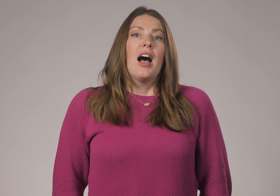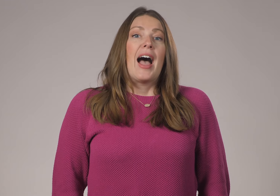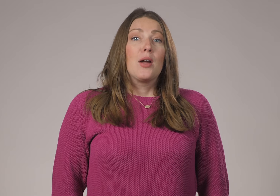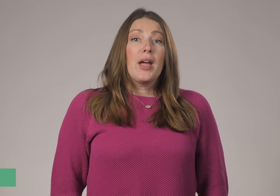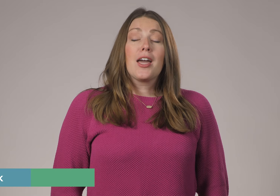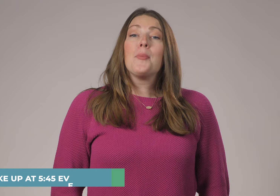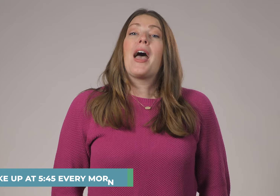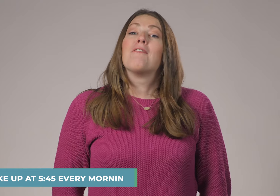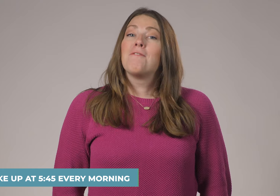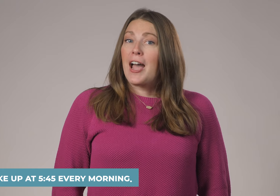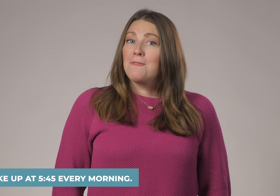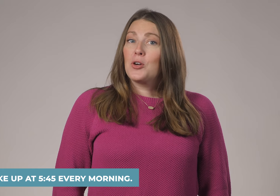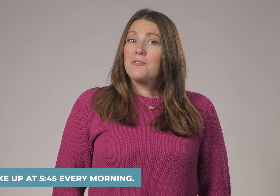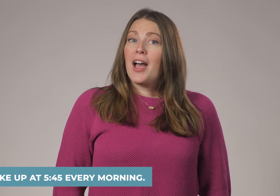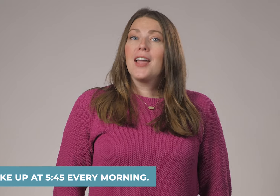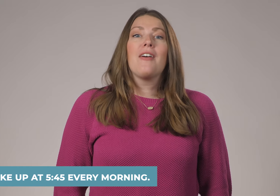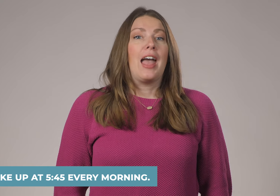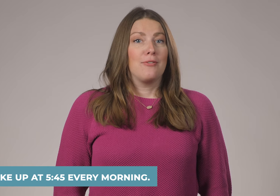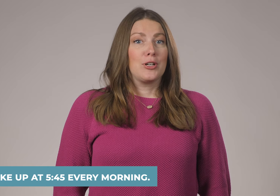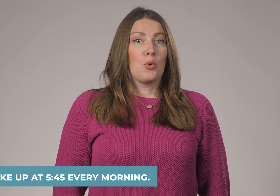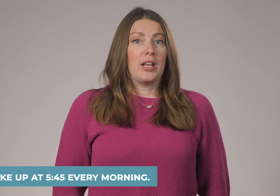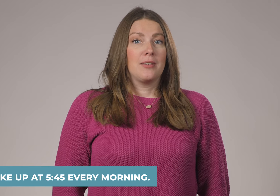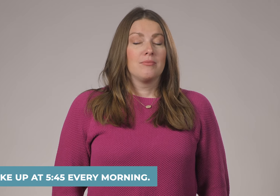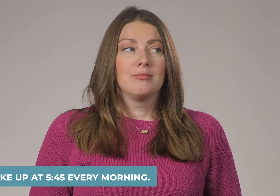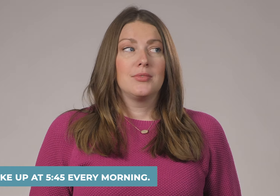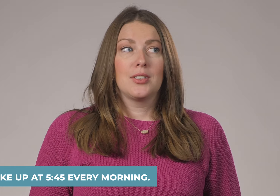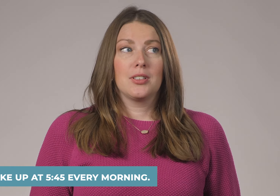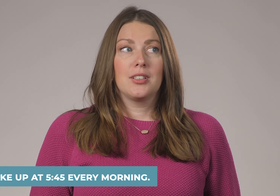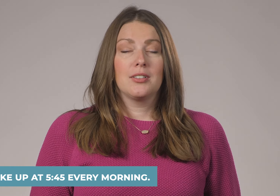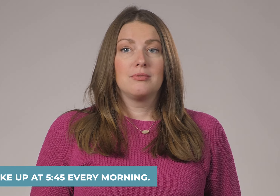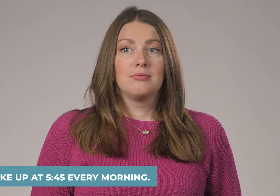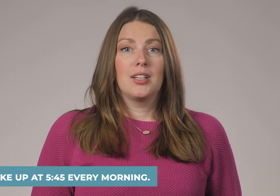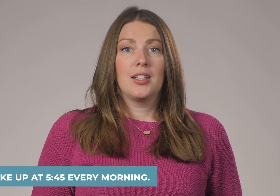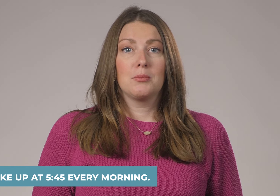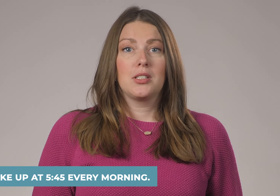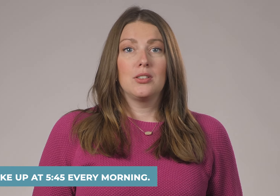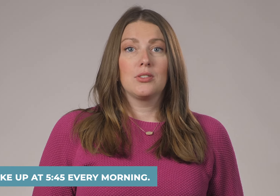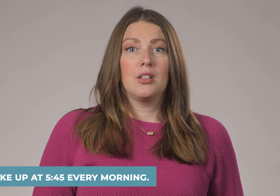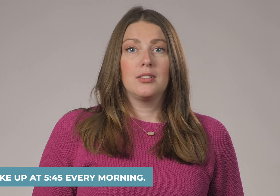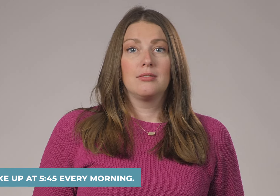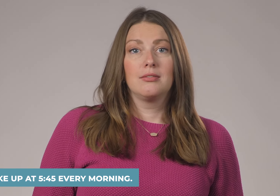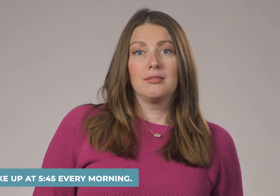I wake up at 5:45 every morning. Not really though, I hit my snooze clock.